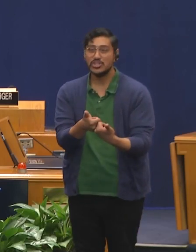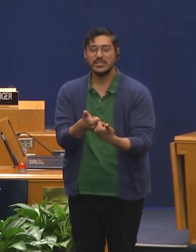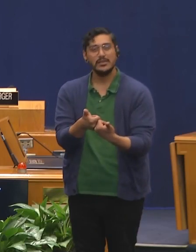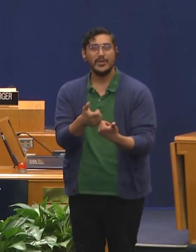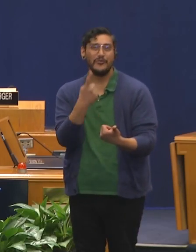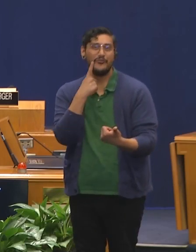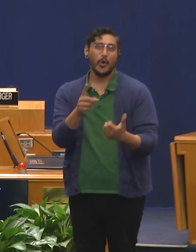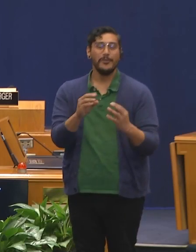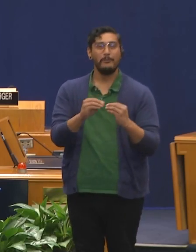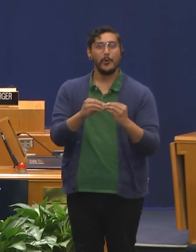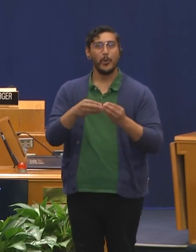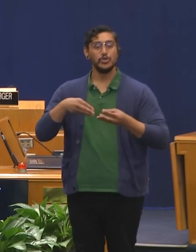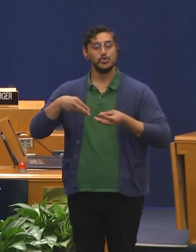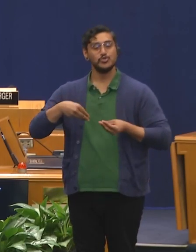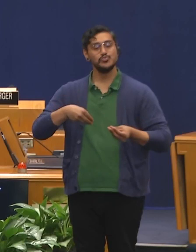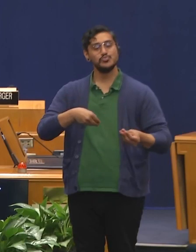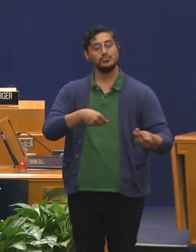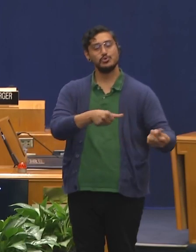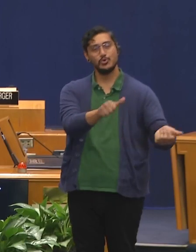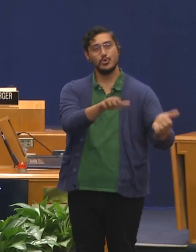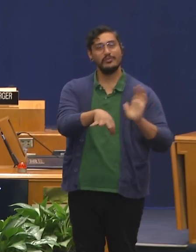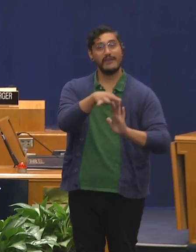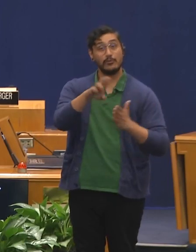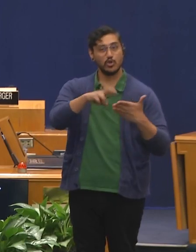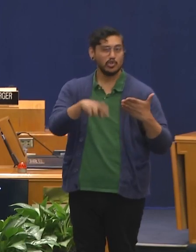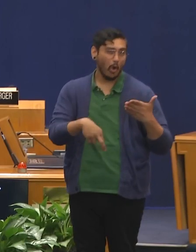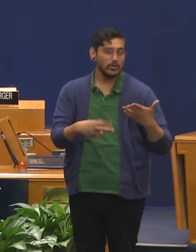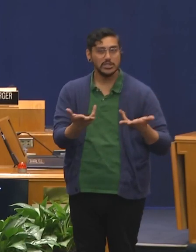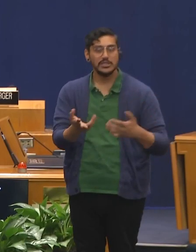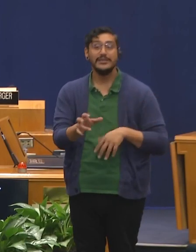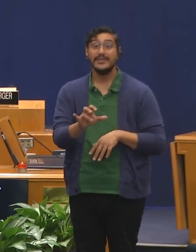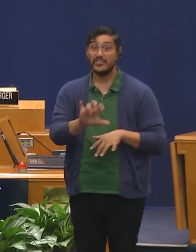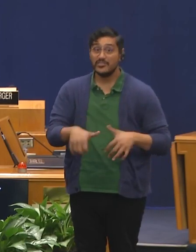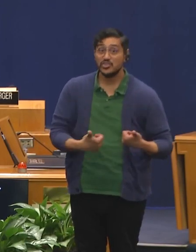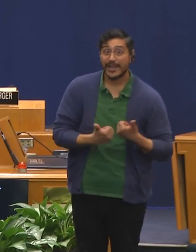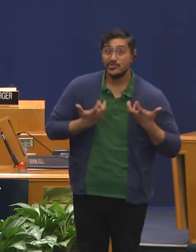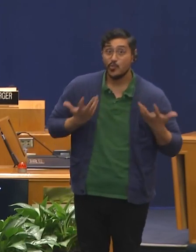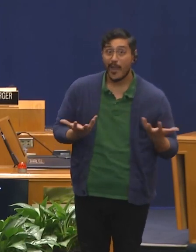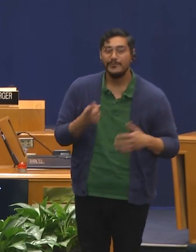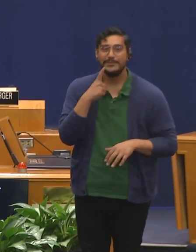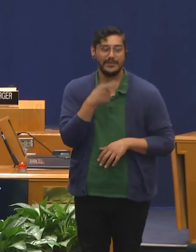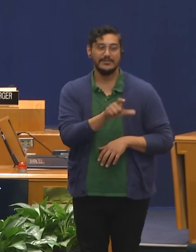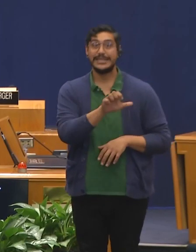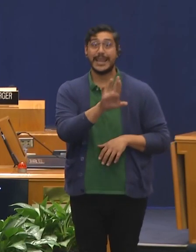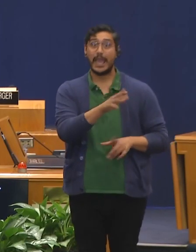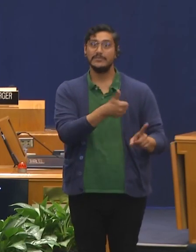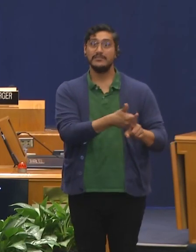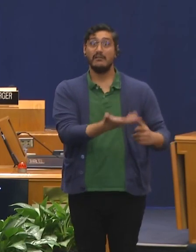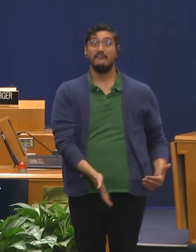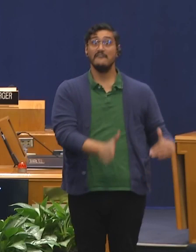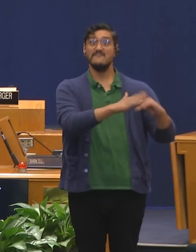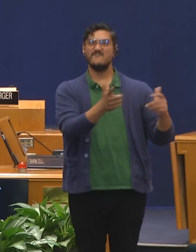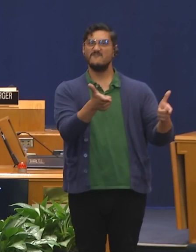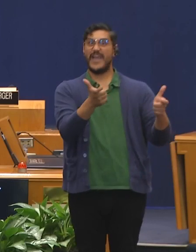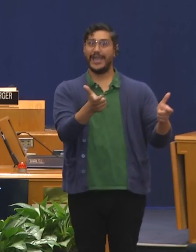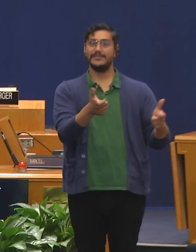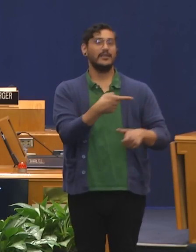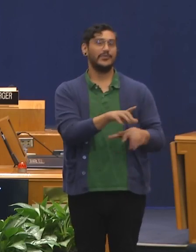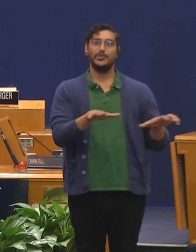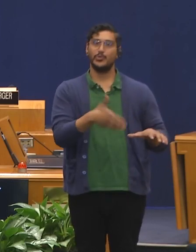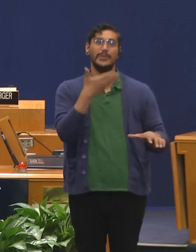smoothness of our ability to get results in a short period of time and things like that have been because these labs scaled up so fast, they're doing their very best to find